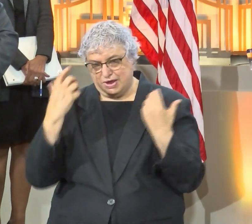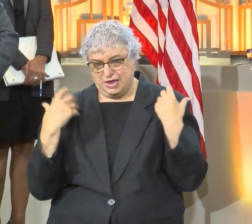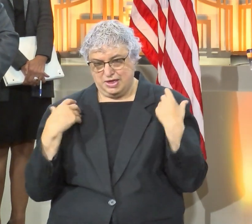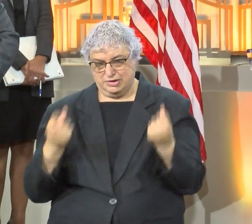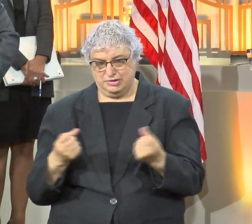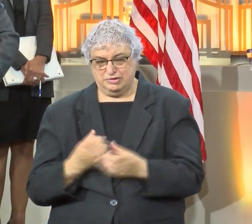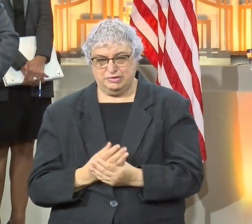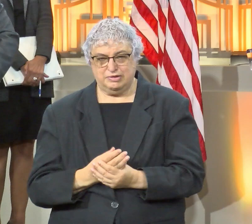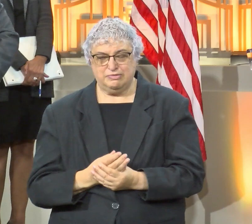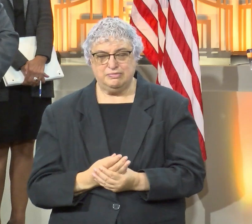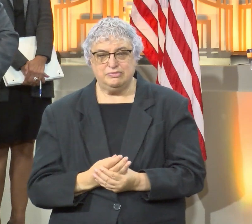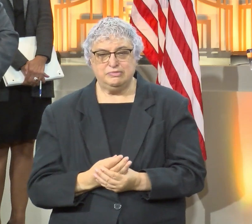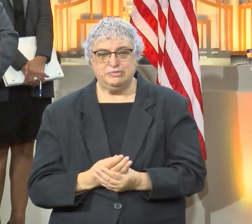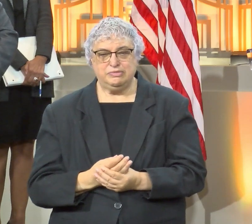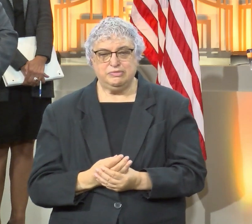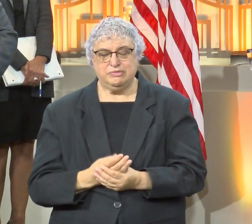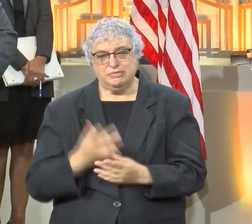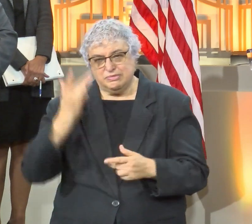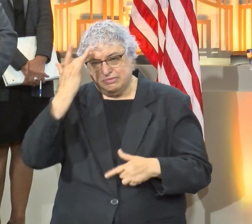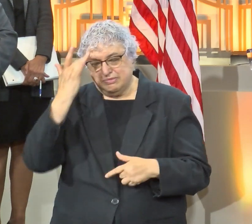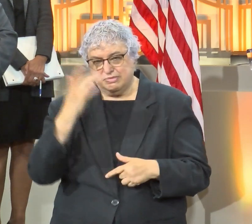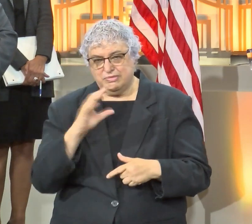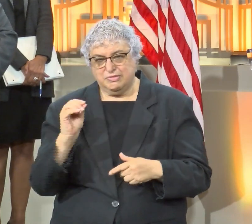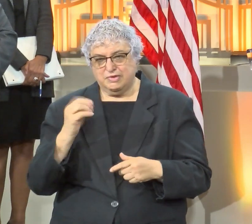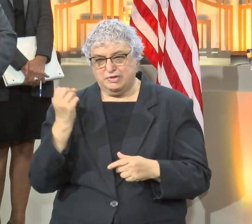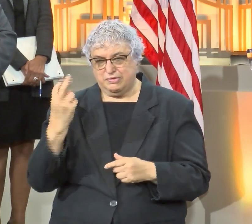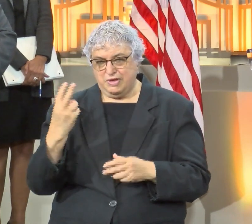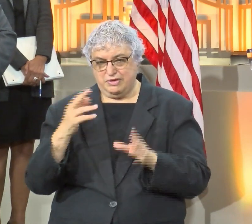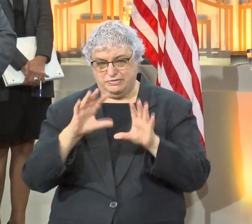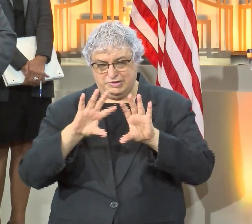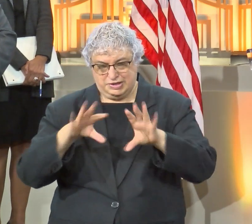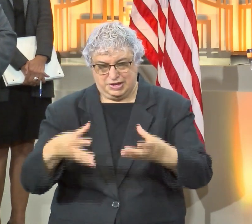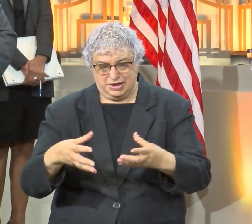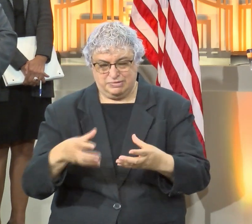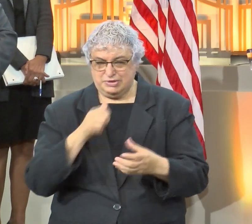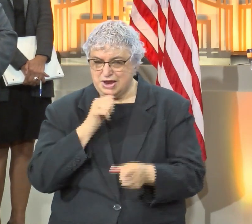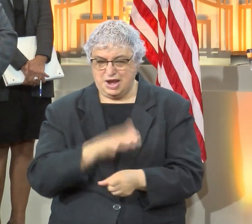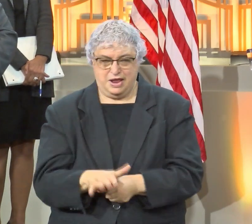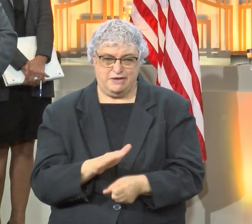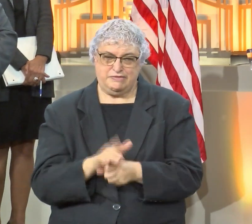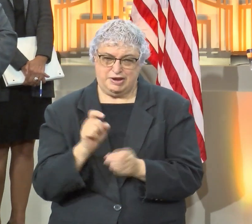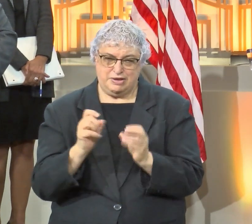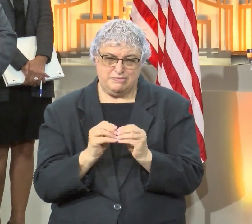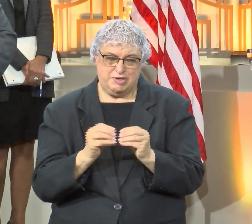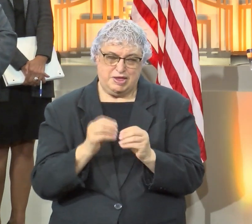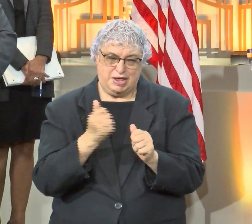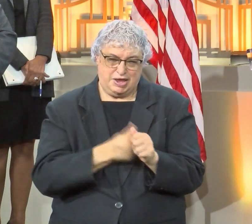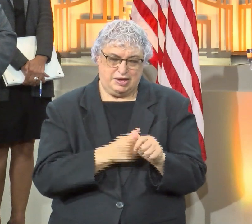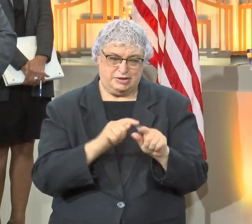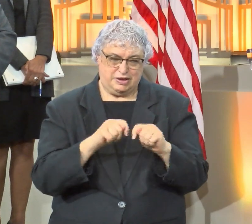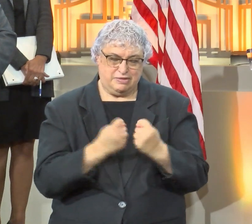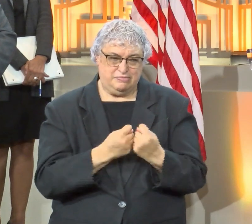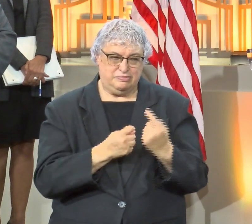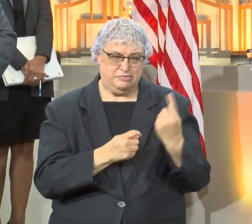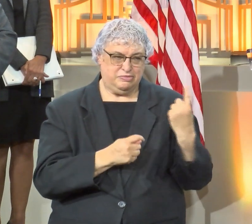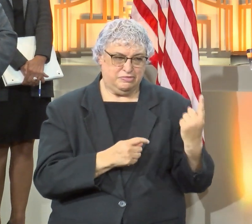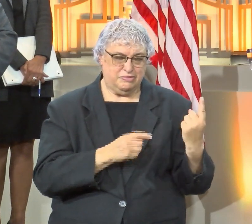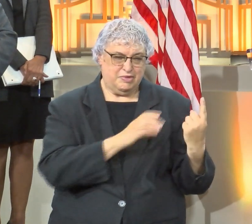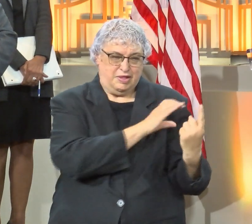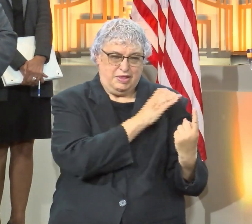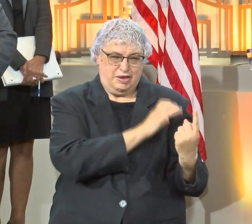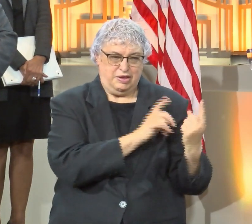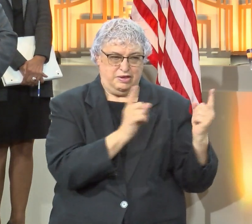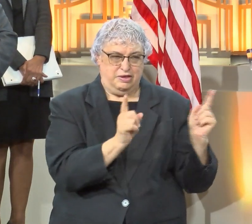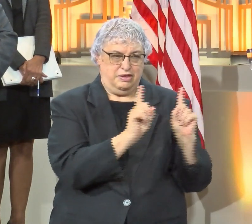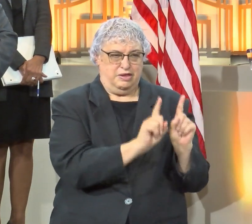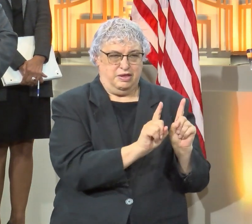illness. As the mayor stated, we have 12 such teams, and that's not enough. Each team has a clinician and an HPD officer